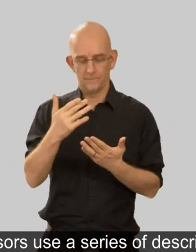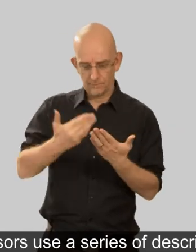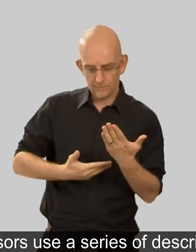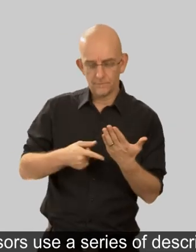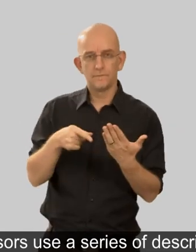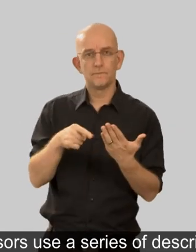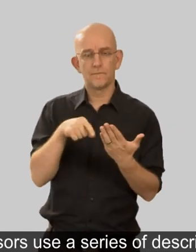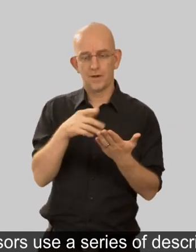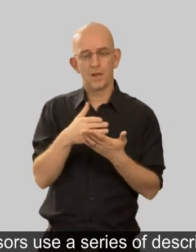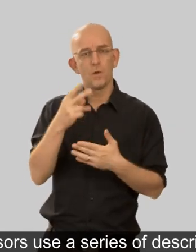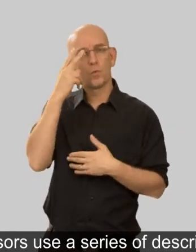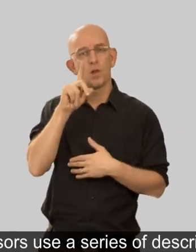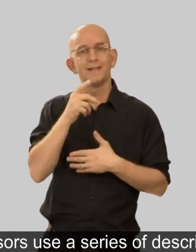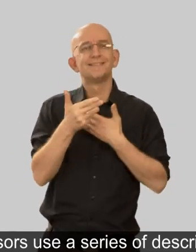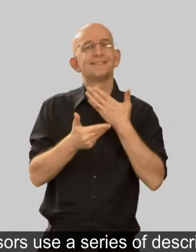Assessors use a series of descriptors